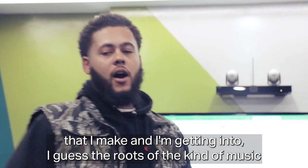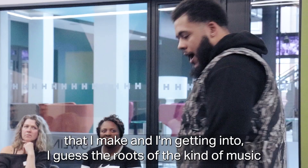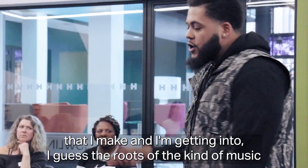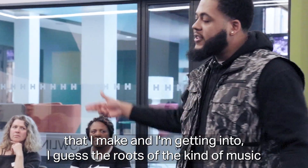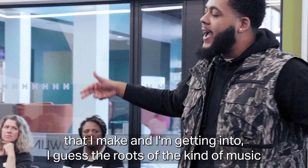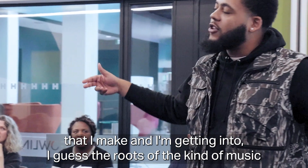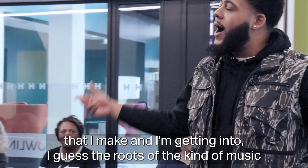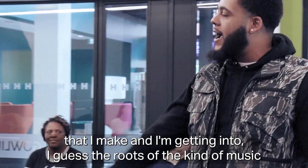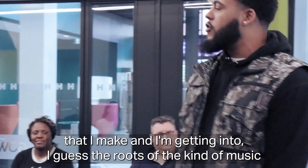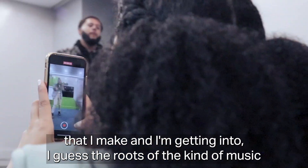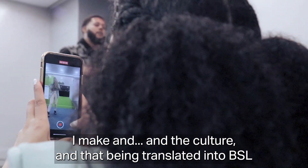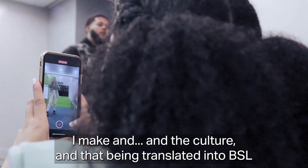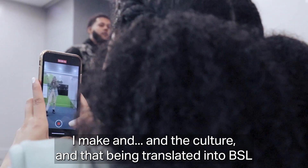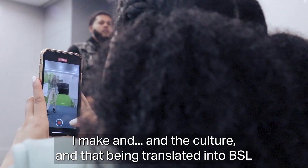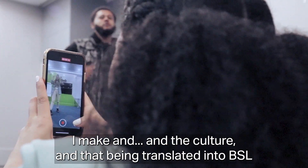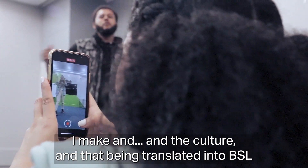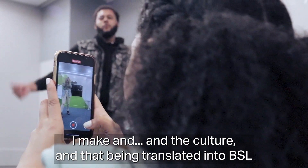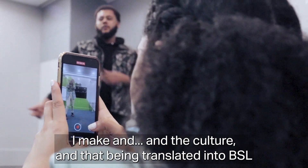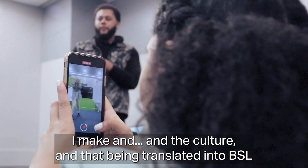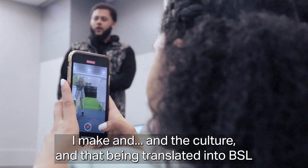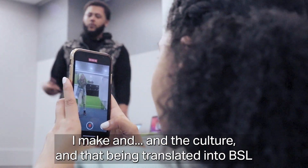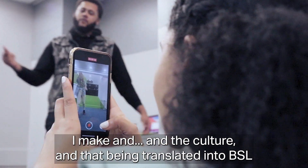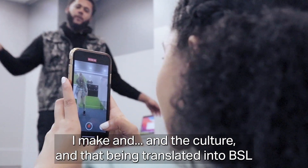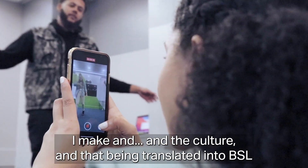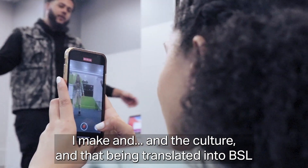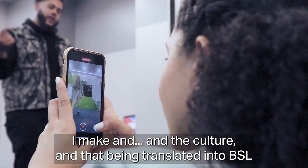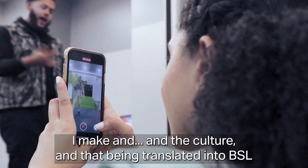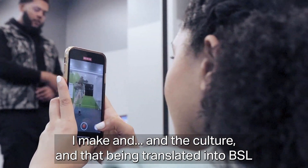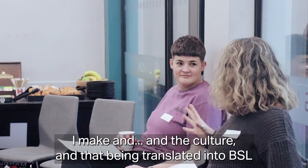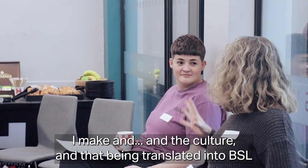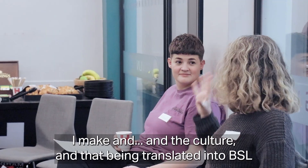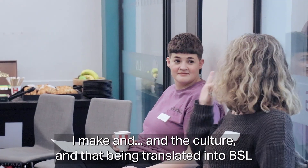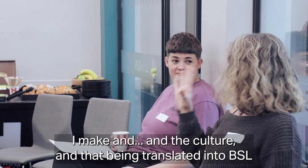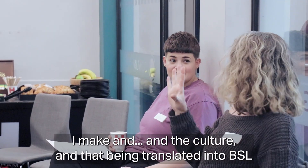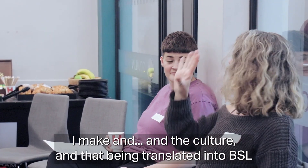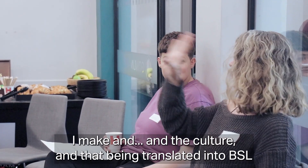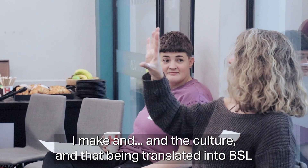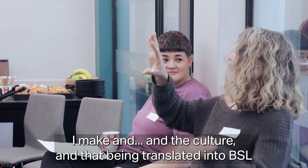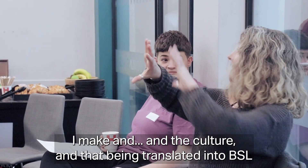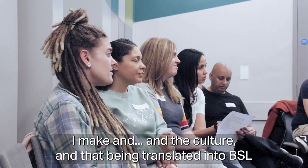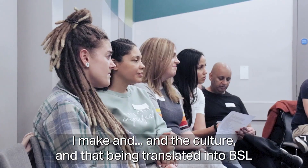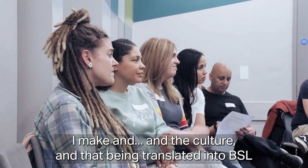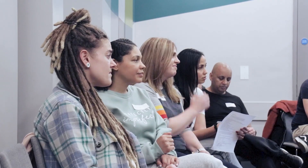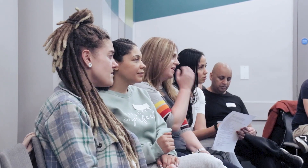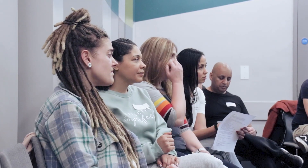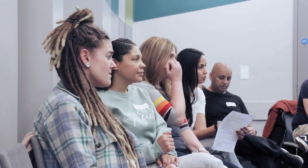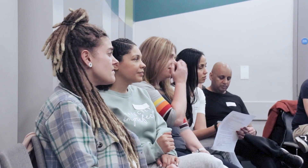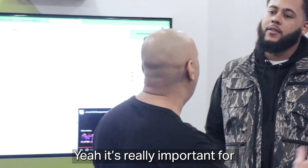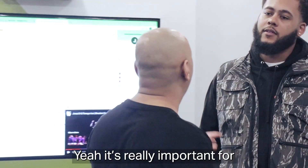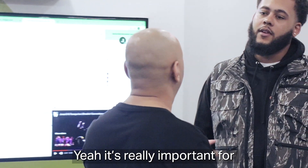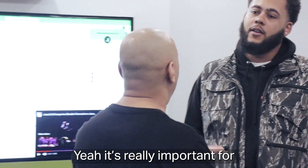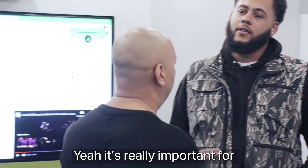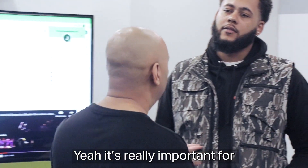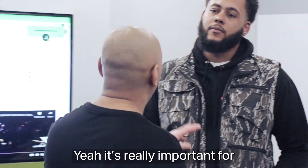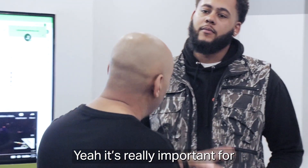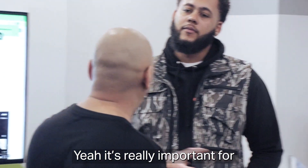the roots of the kind of music I make and the culture, and that being translated in their BSL.